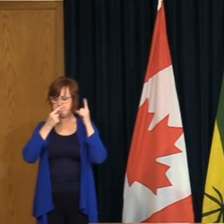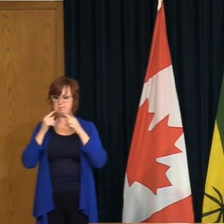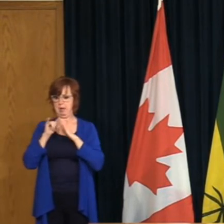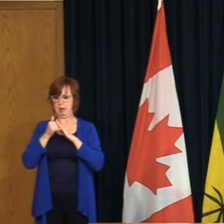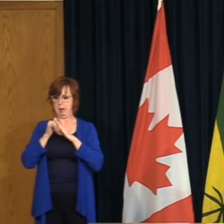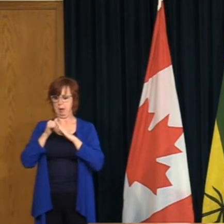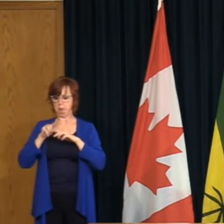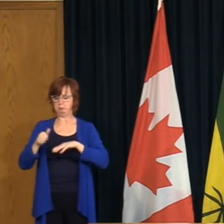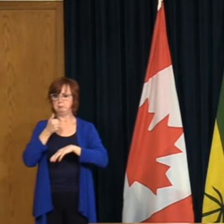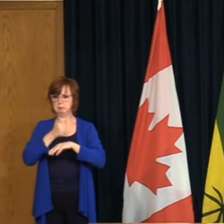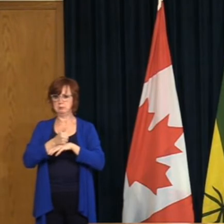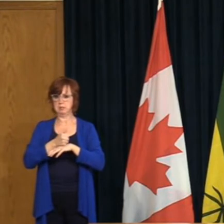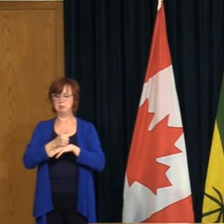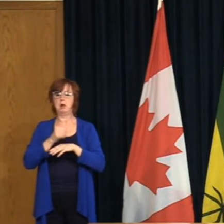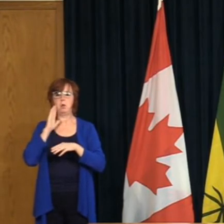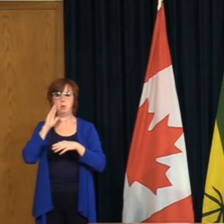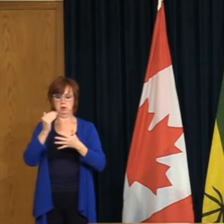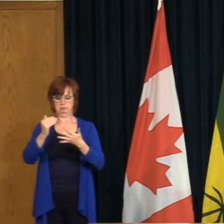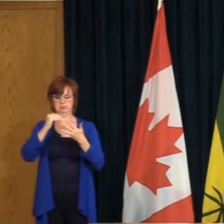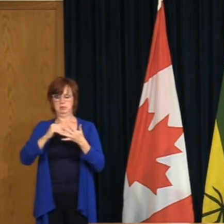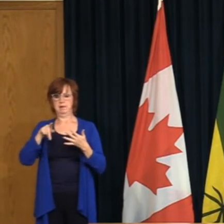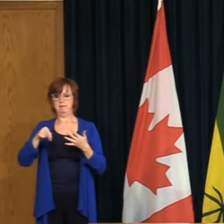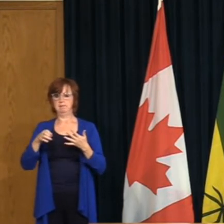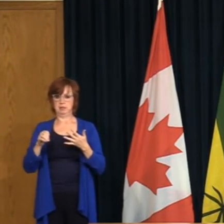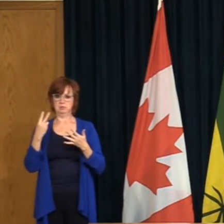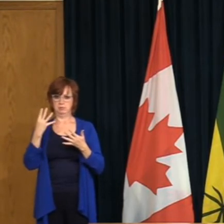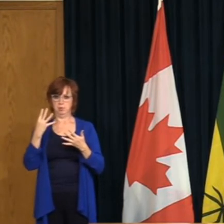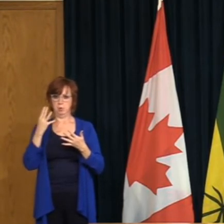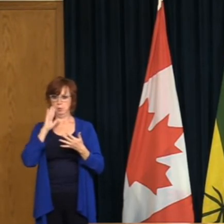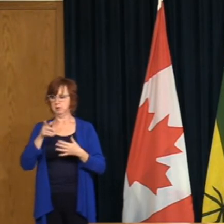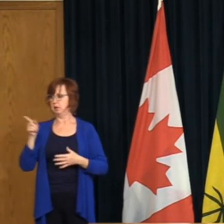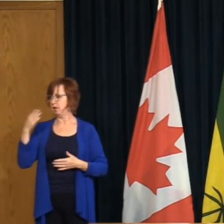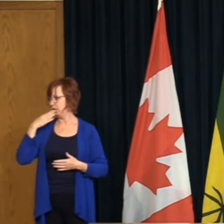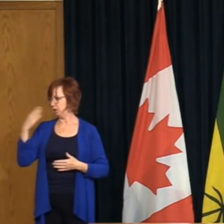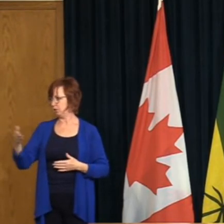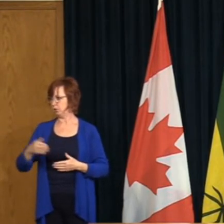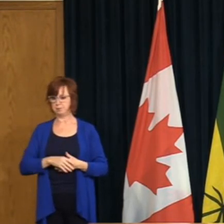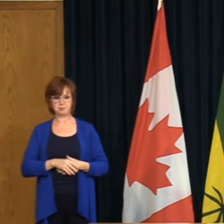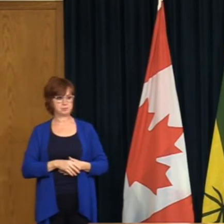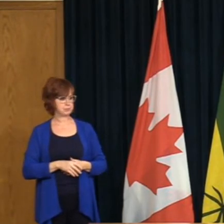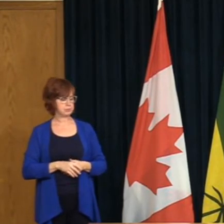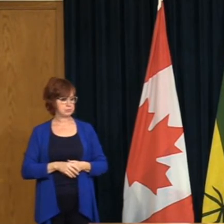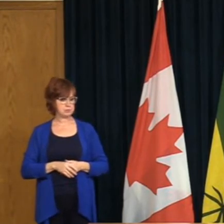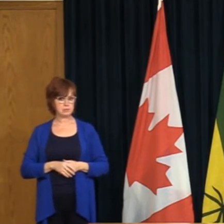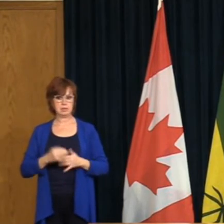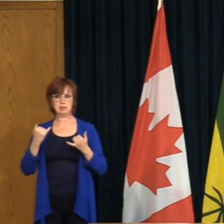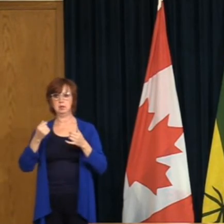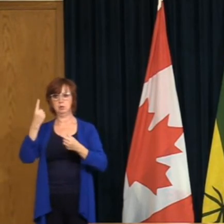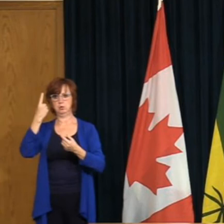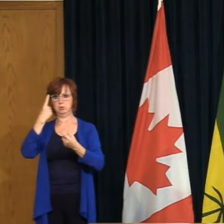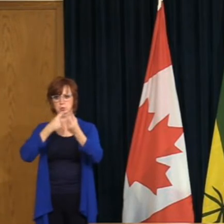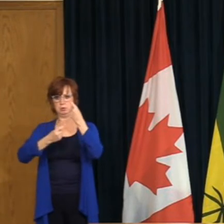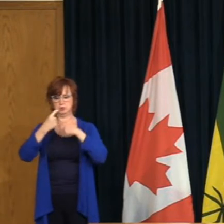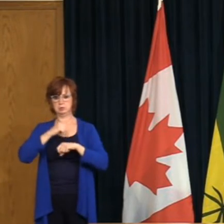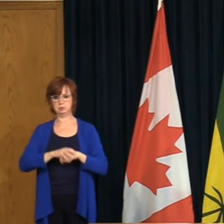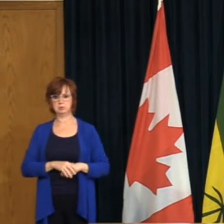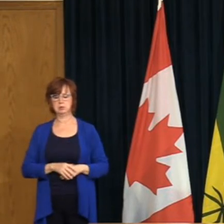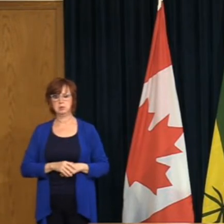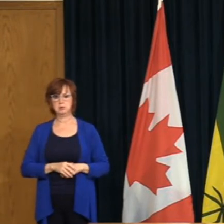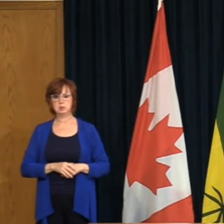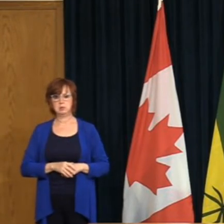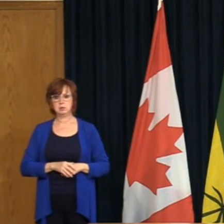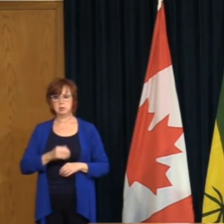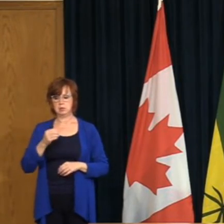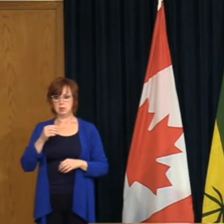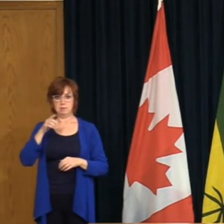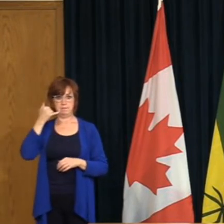date. Thank you. Thank you, Premier and Dr. Shahab. We'll now have time for questions. We'll take our first question on the